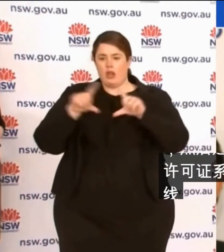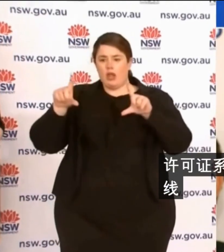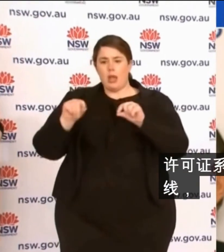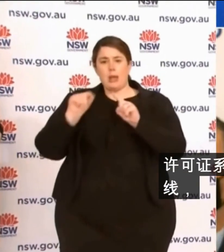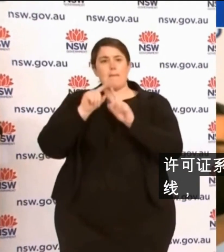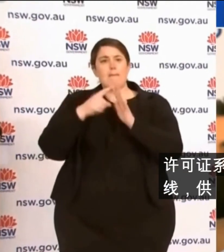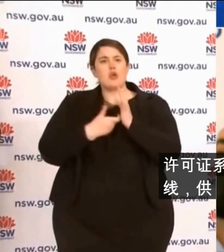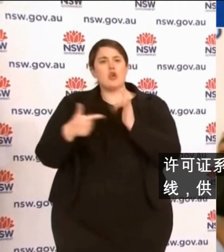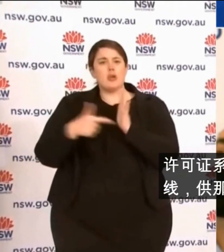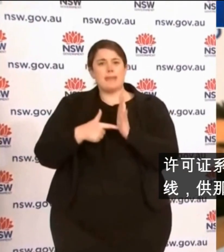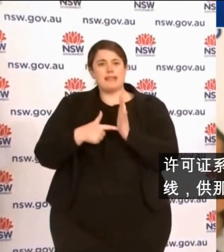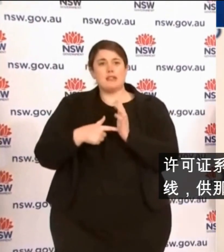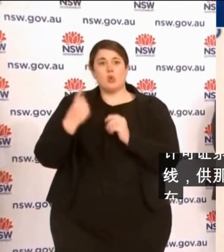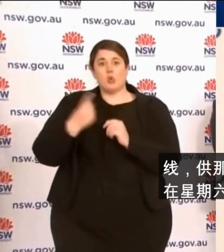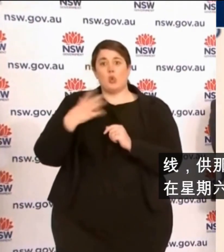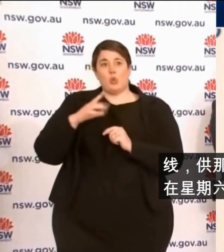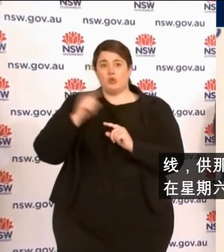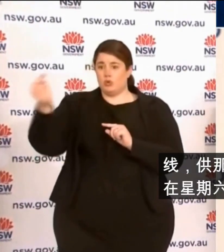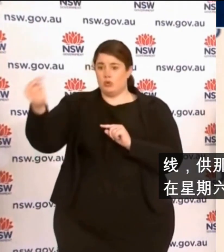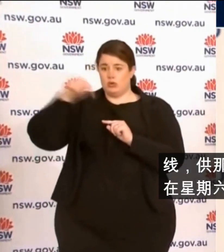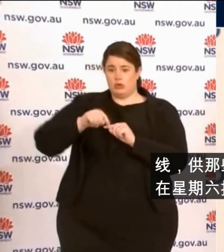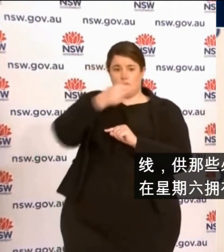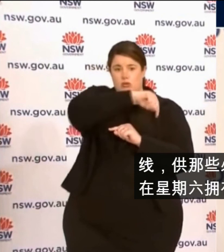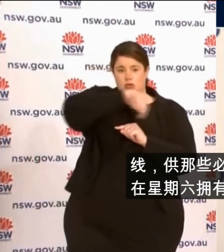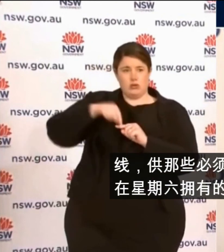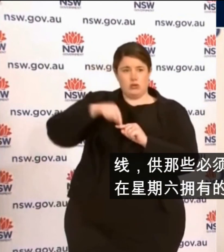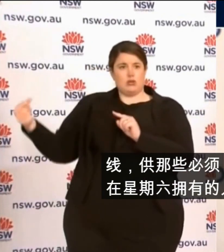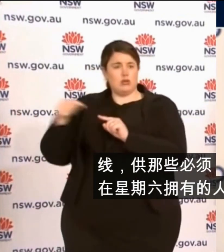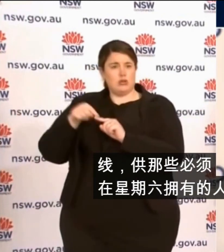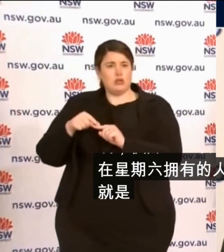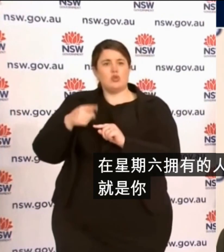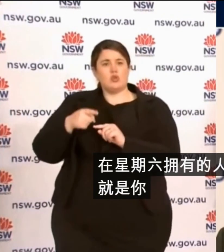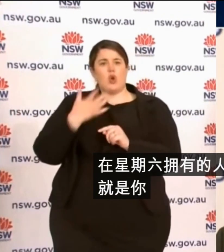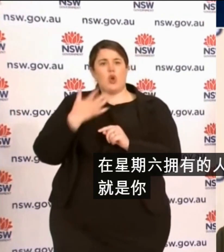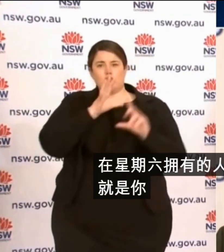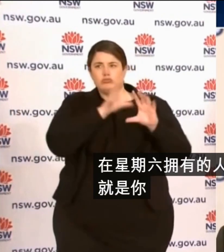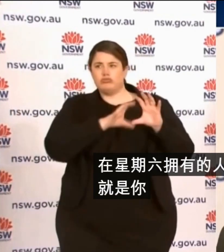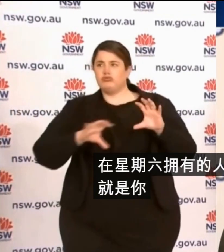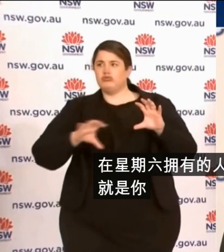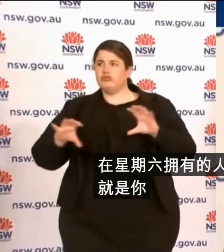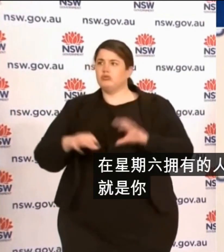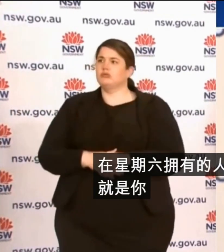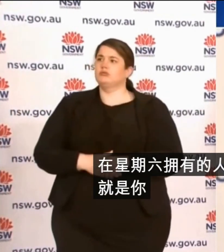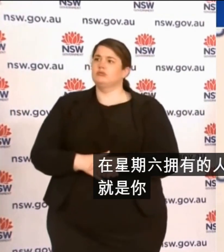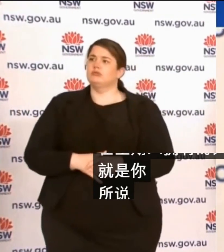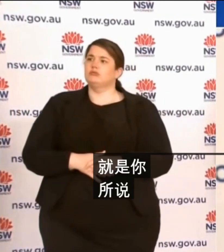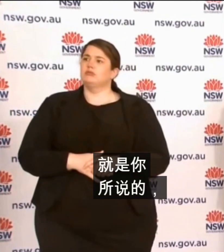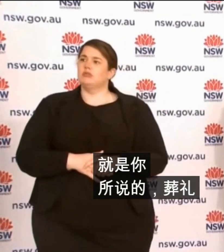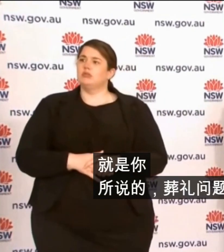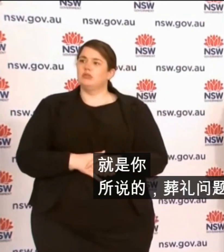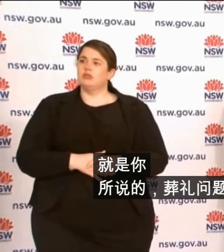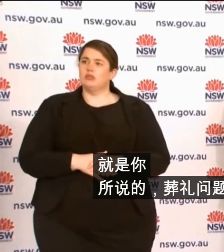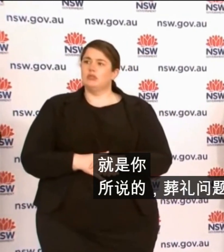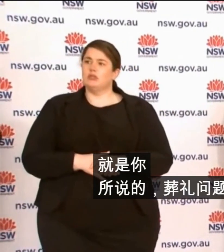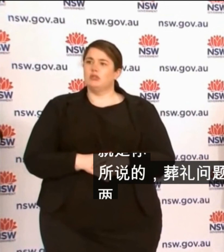coming online for people who will have to have one on Saturday? For what? Sorry, Liz, that's what you said. The permit system. Well, one, the